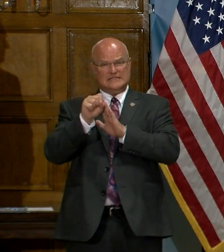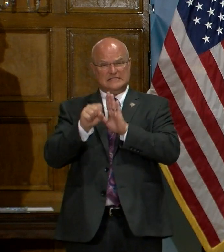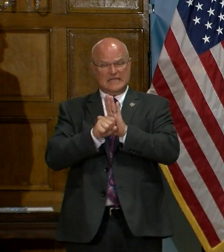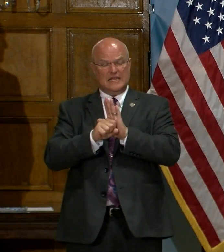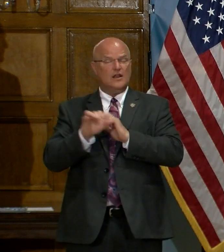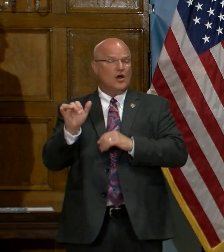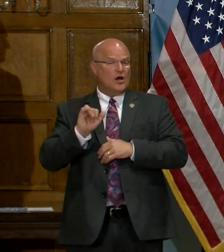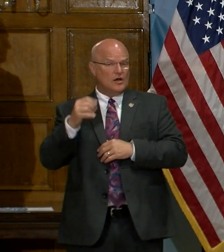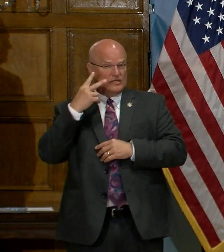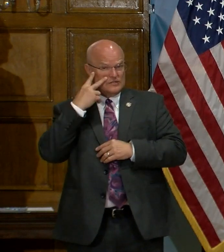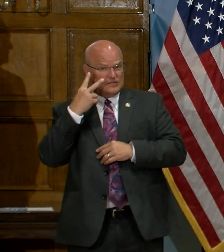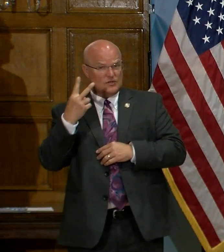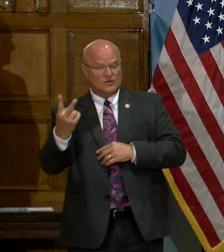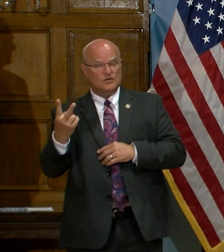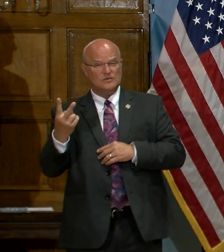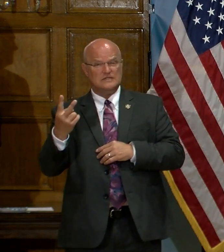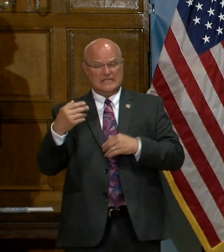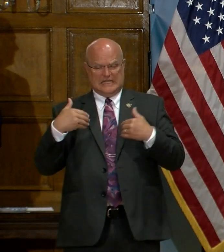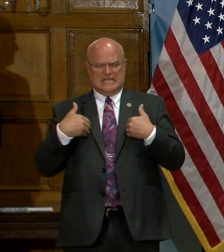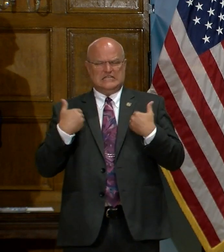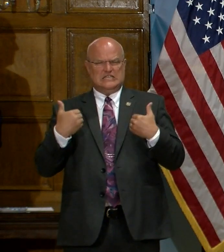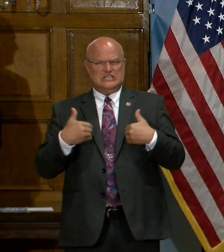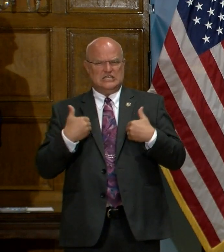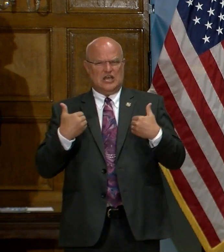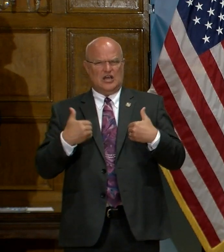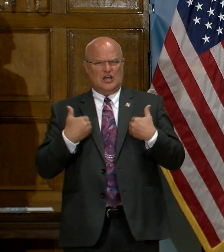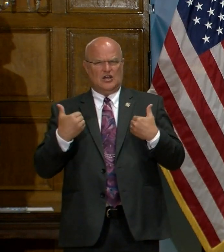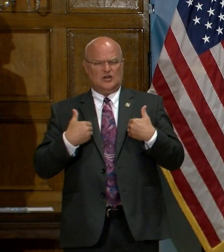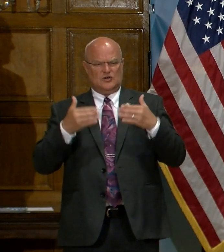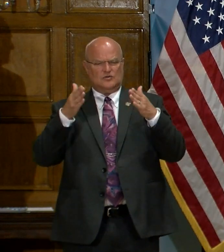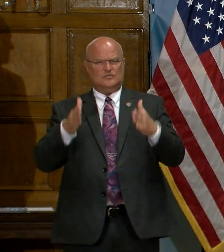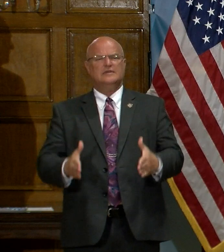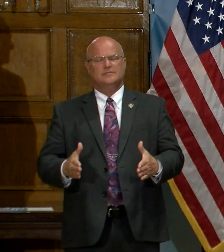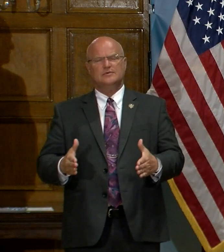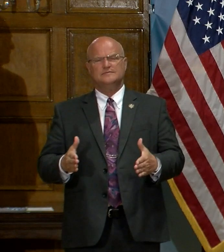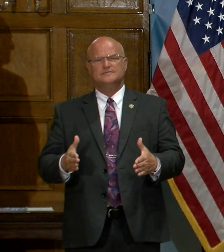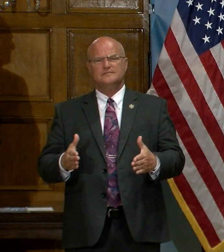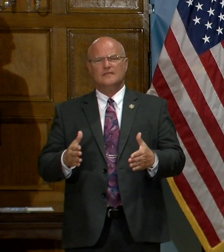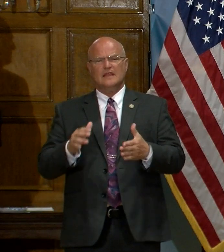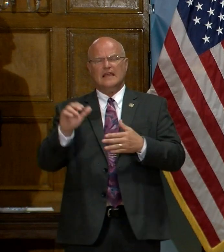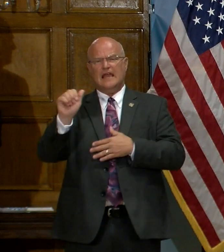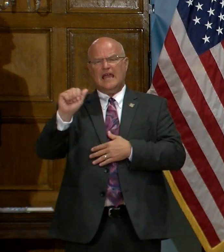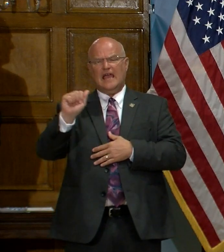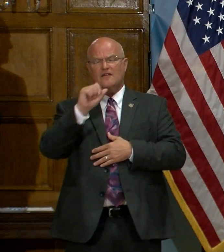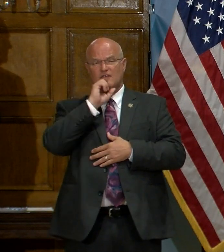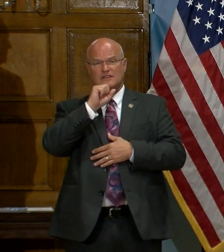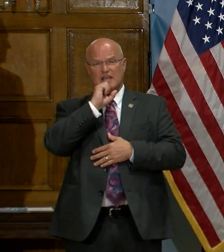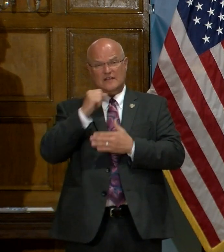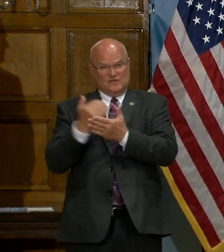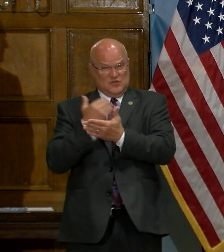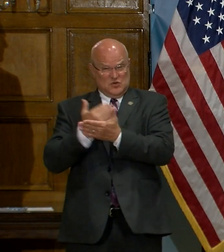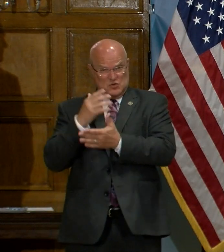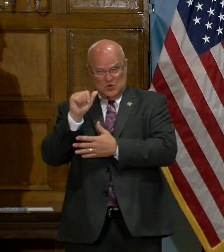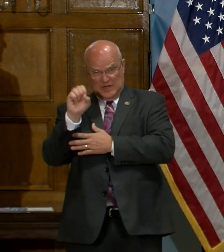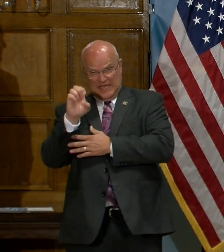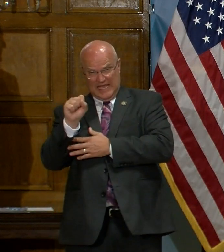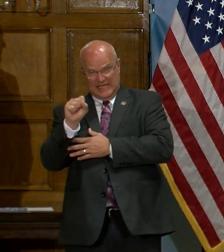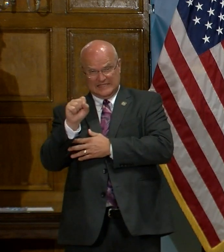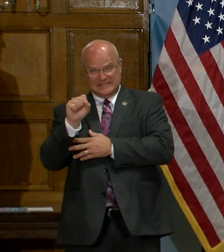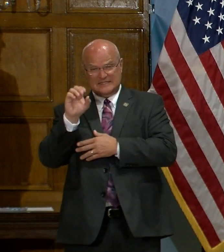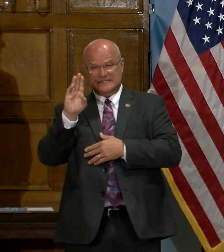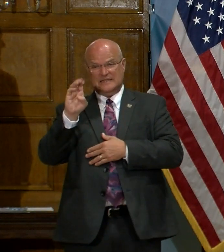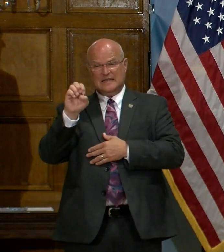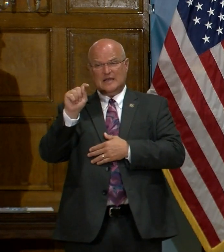also seeing younger individuals. The average age for the new cases in